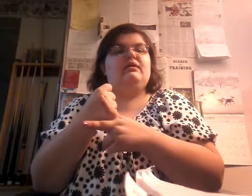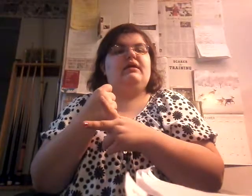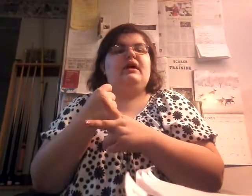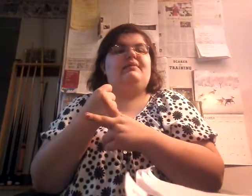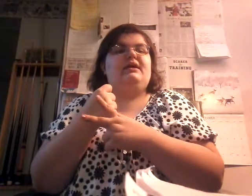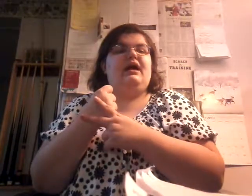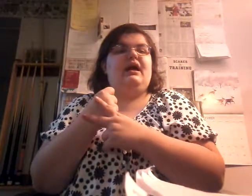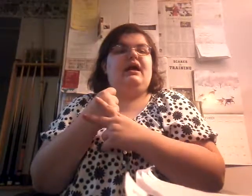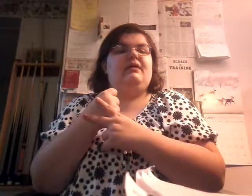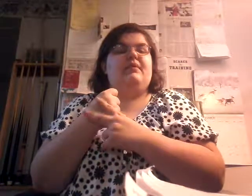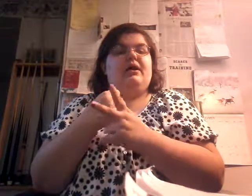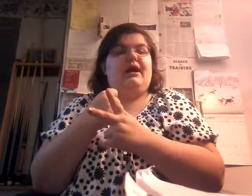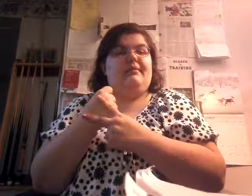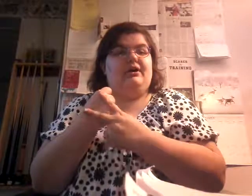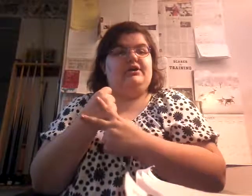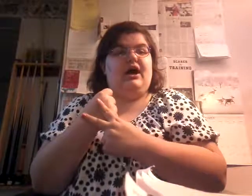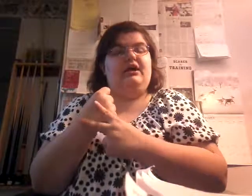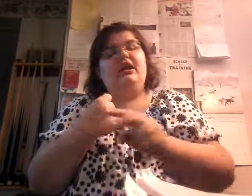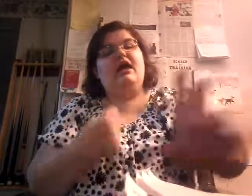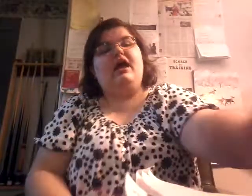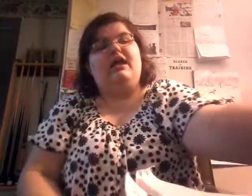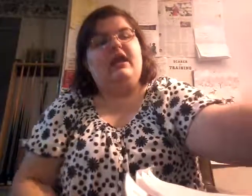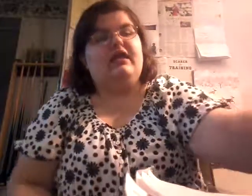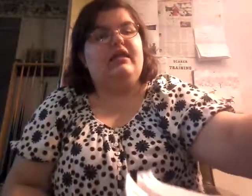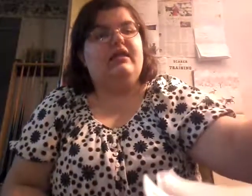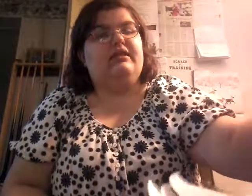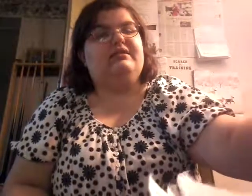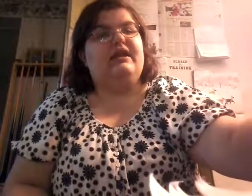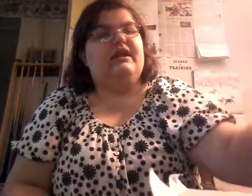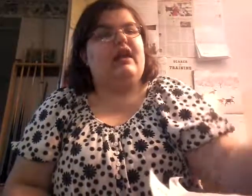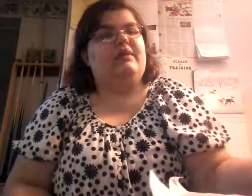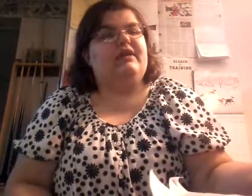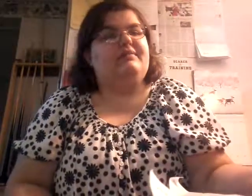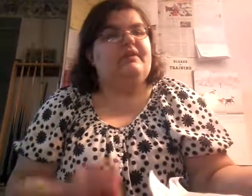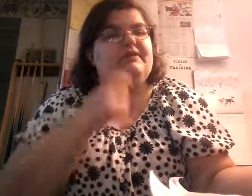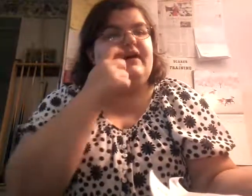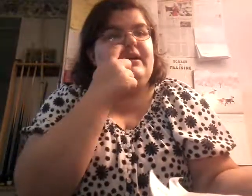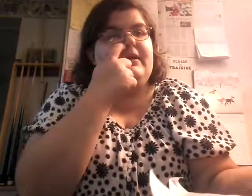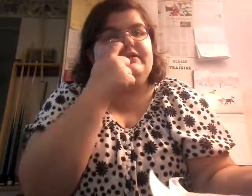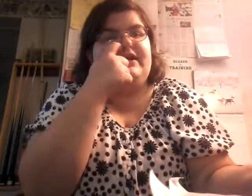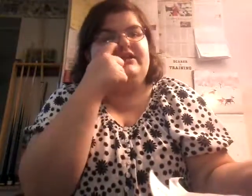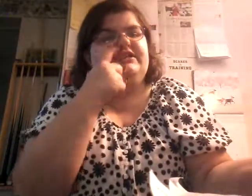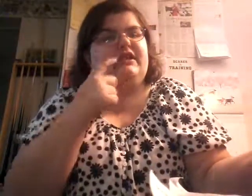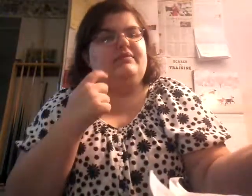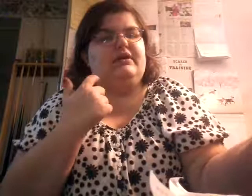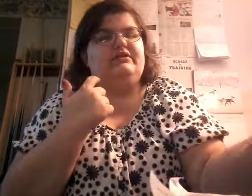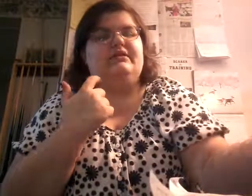like I march on, and they said it a couple times in the song, so I just kept on doing